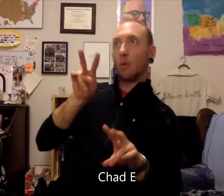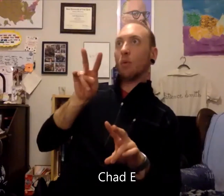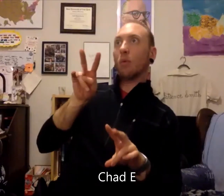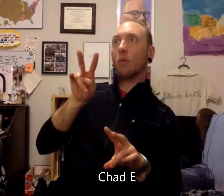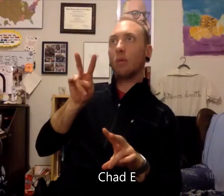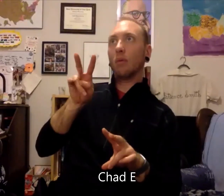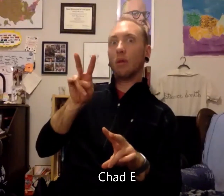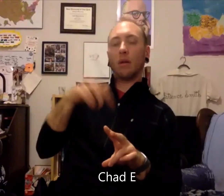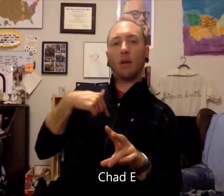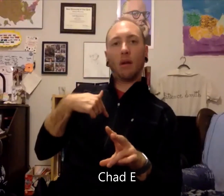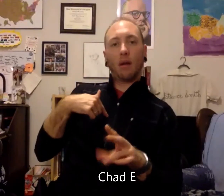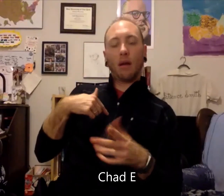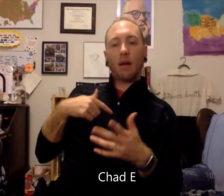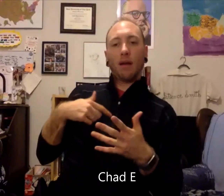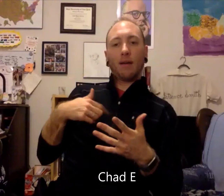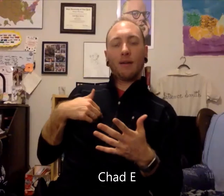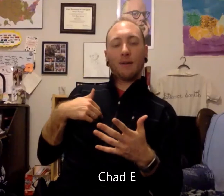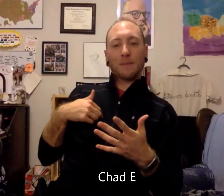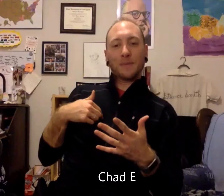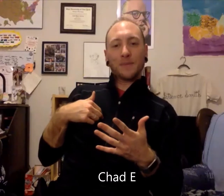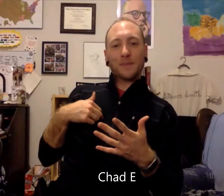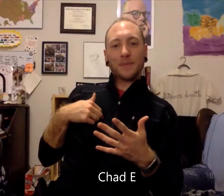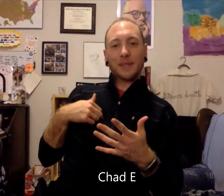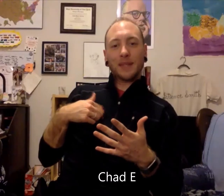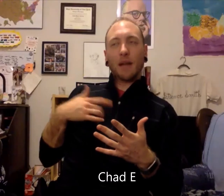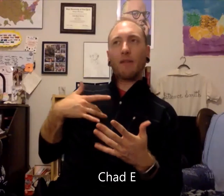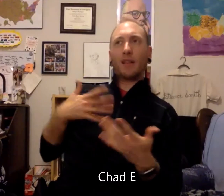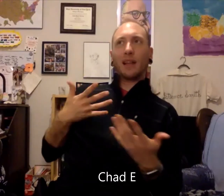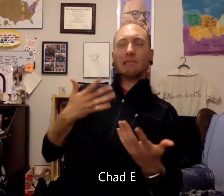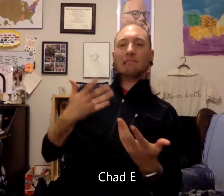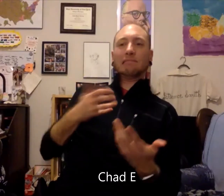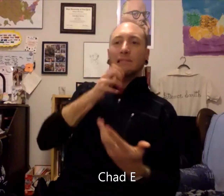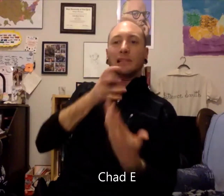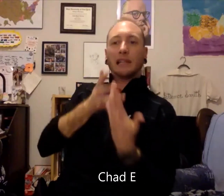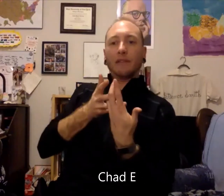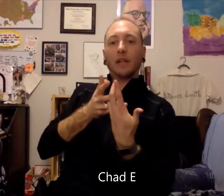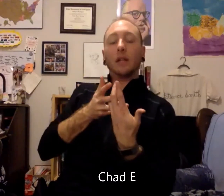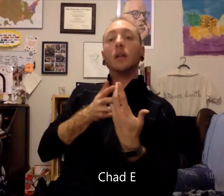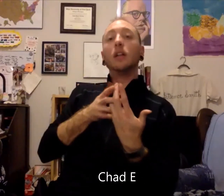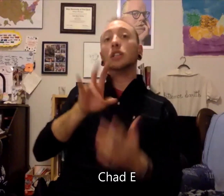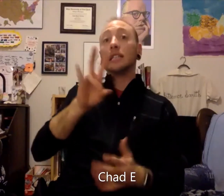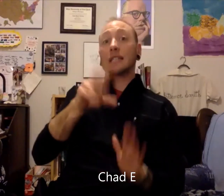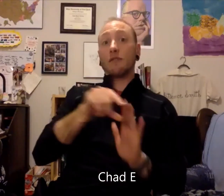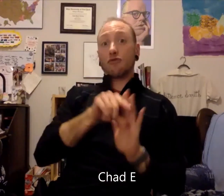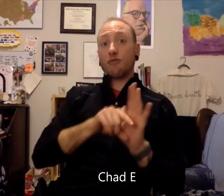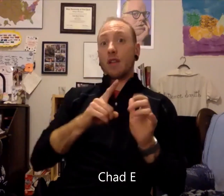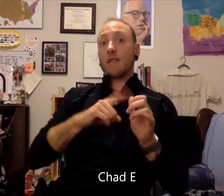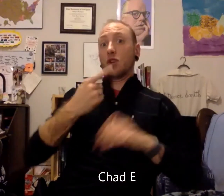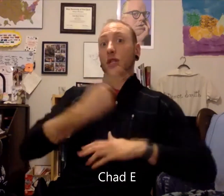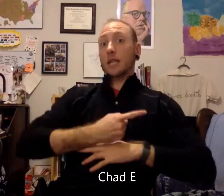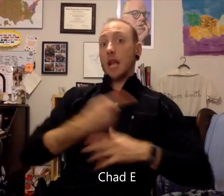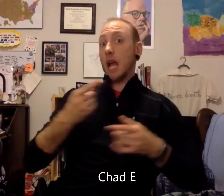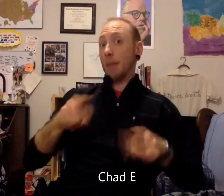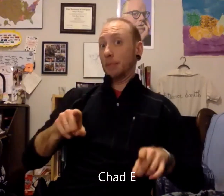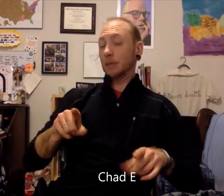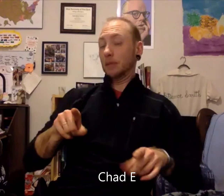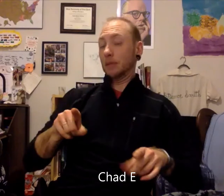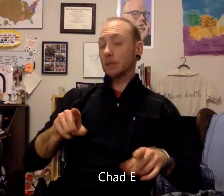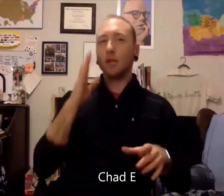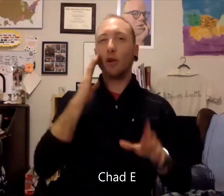little geeky and left out. But on my first day of seventh grade, I hopped off the bus, and this